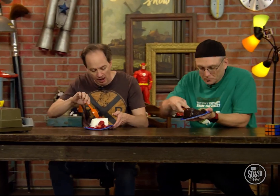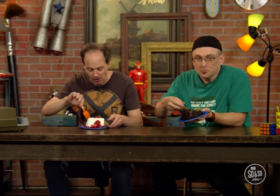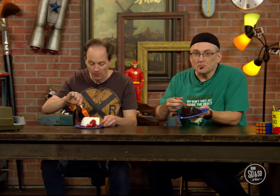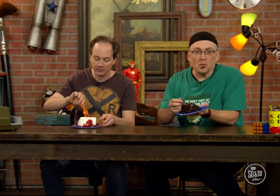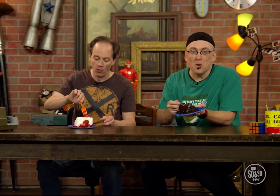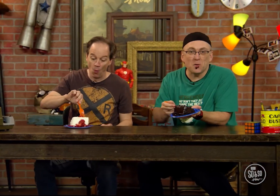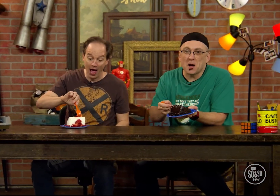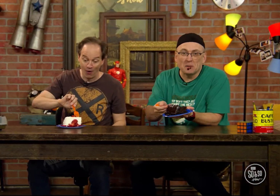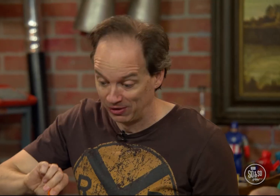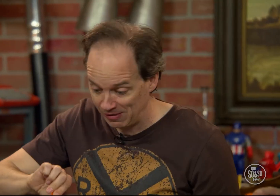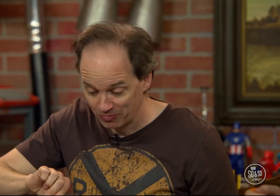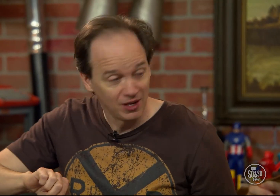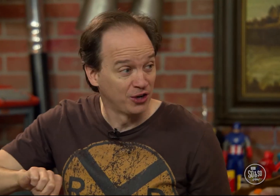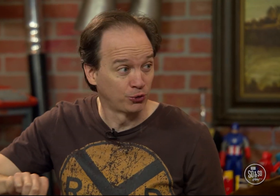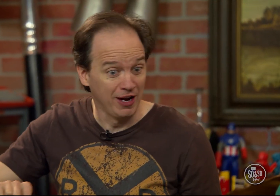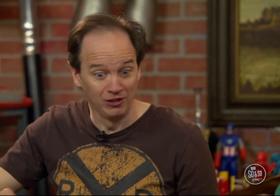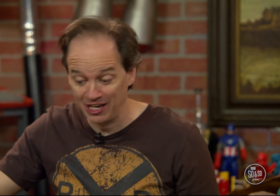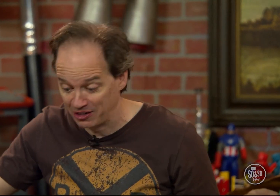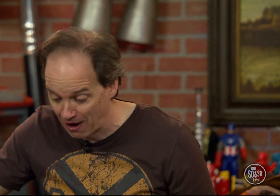right wow a trail